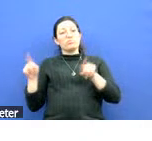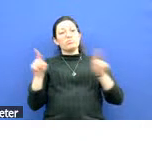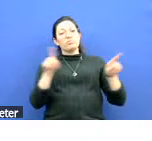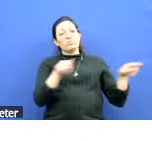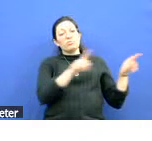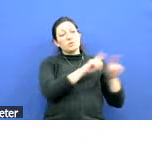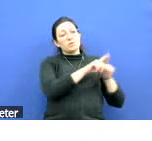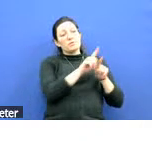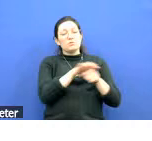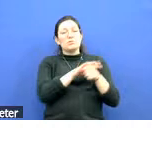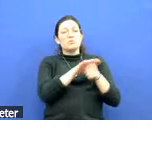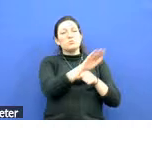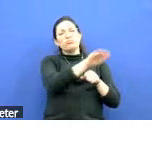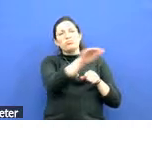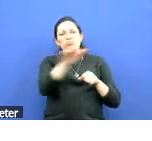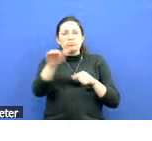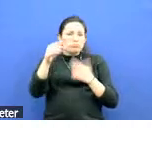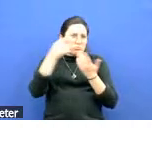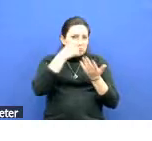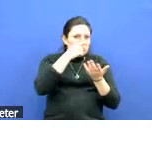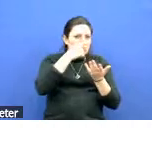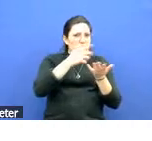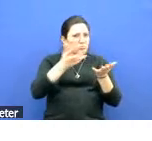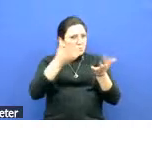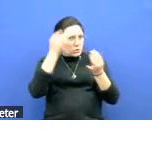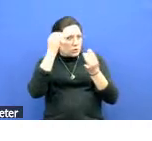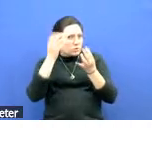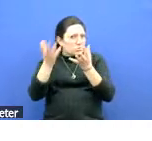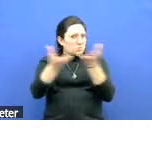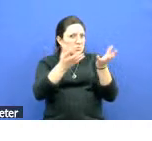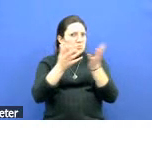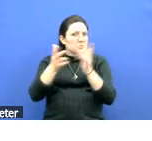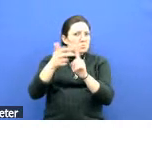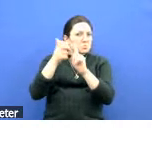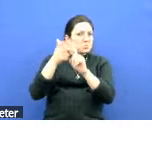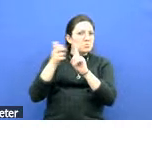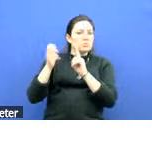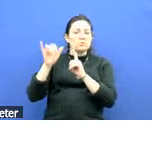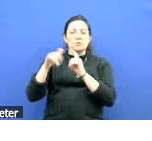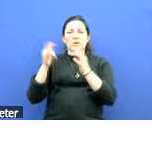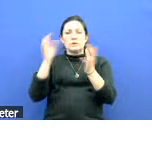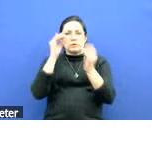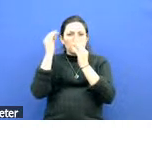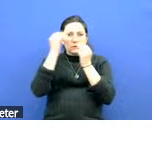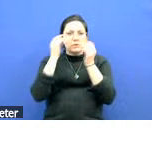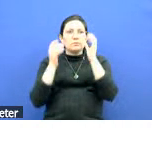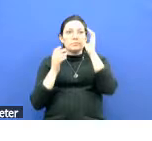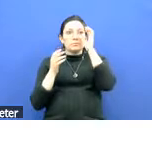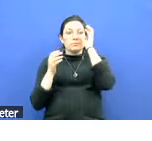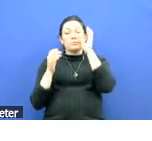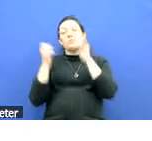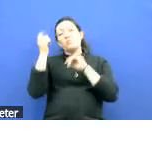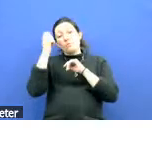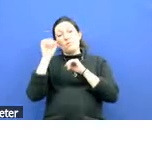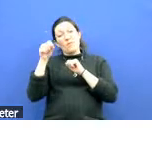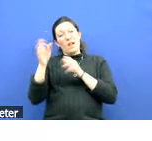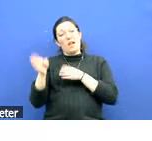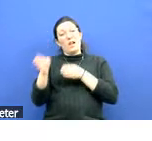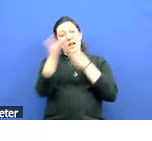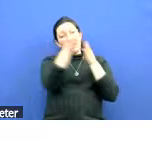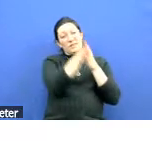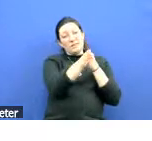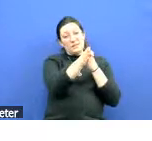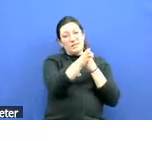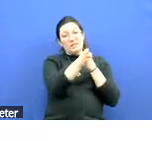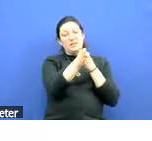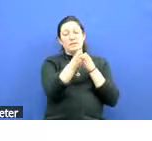property. Sounds great to your point, Supervisor, that, yeah, we shift over to take advantage of the green space, but that's where they have a specific structure or